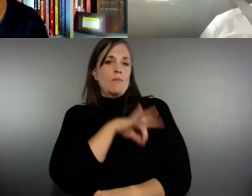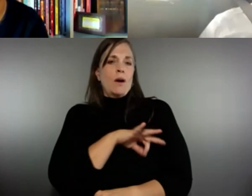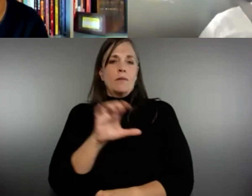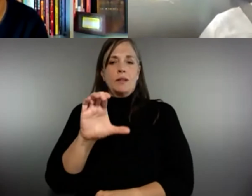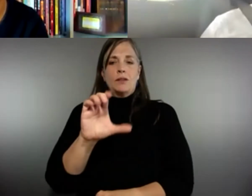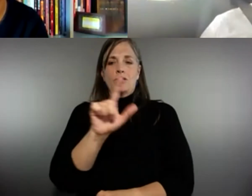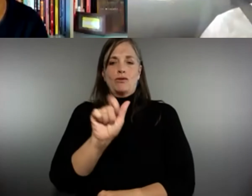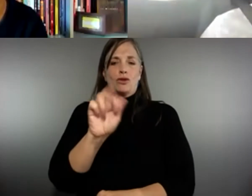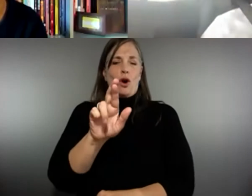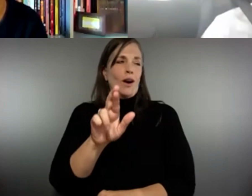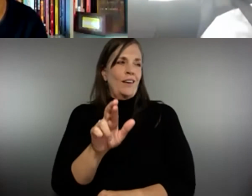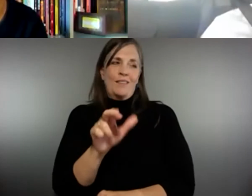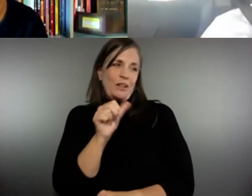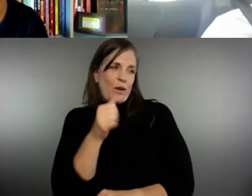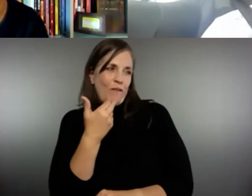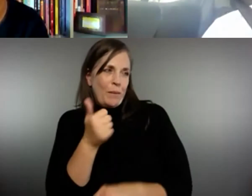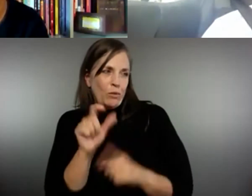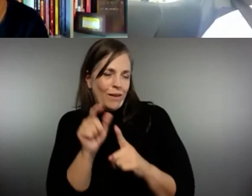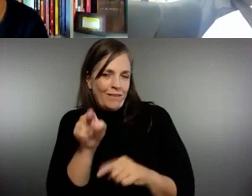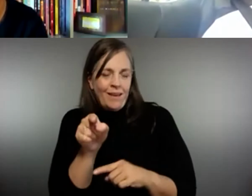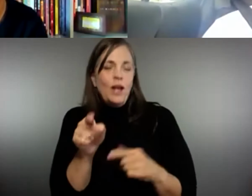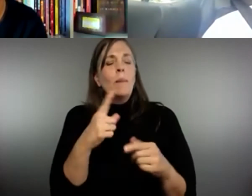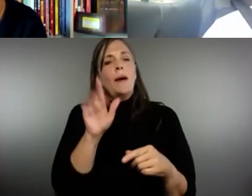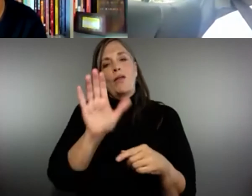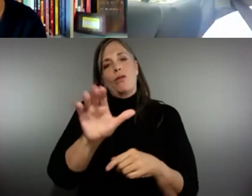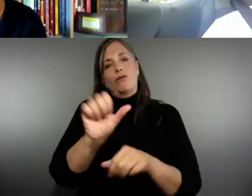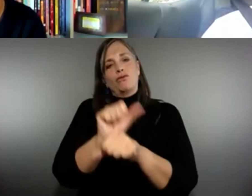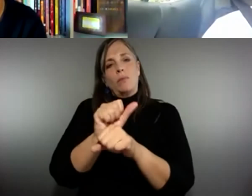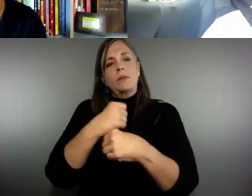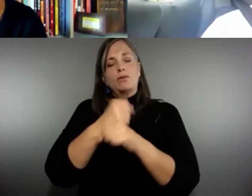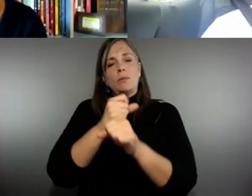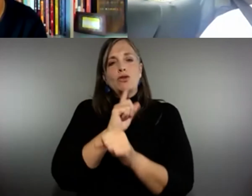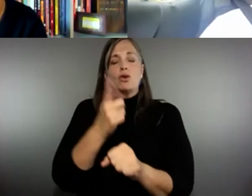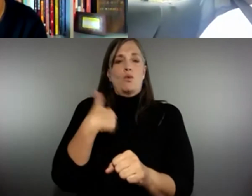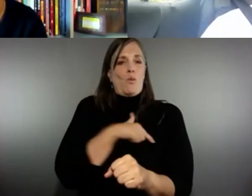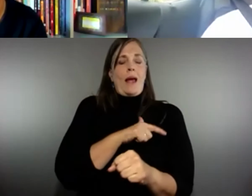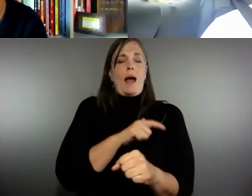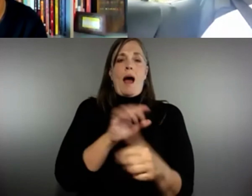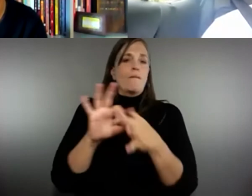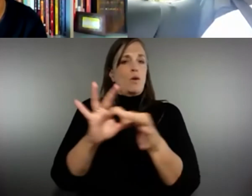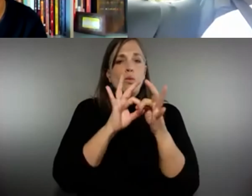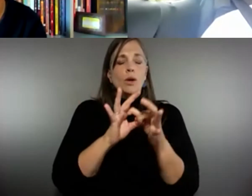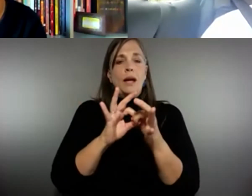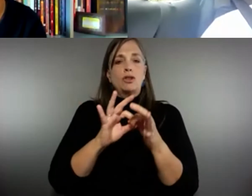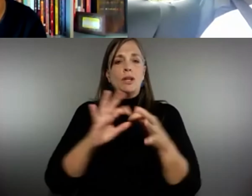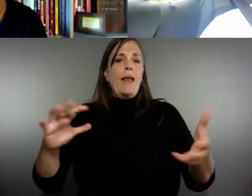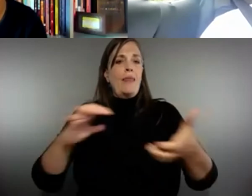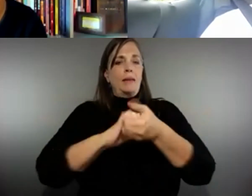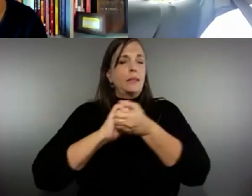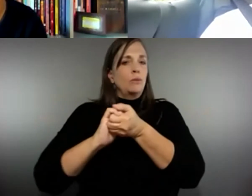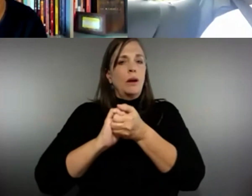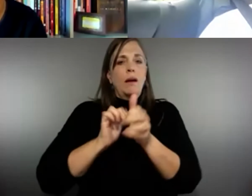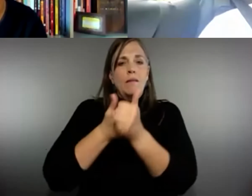term their job is to make sure we have that coordination and that synergy is built out of the comp stat model